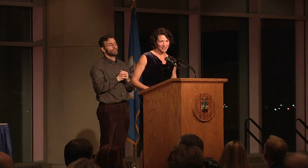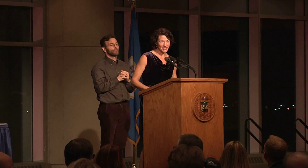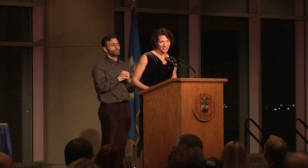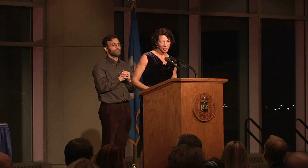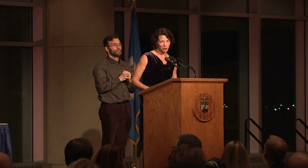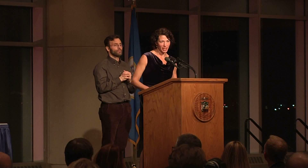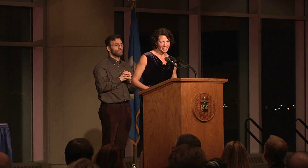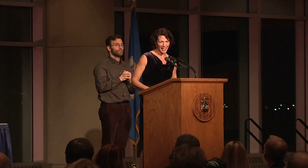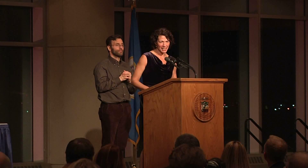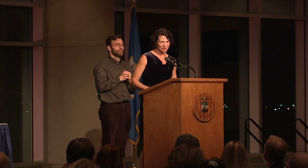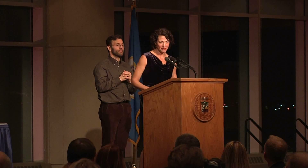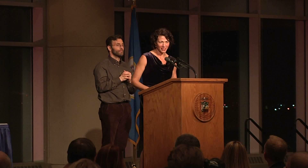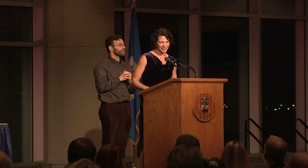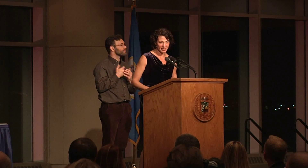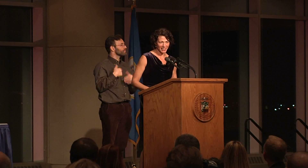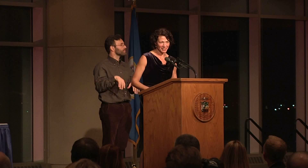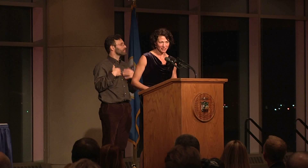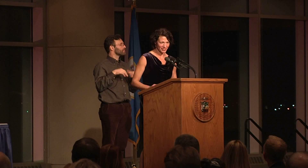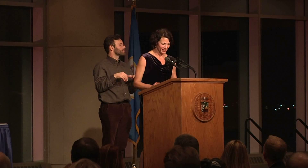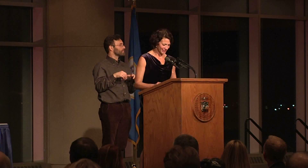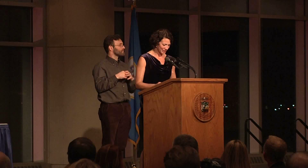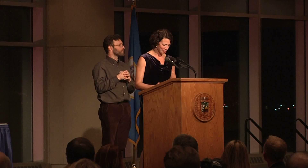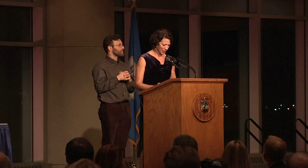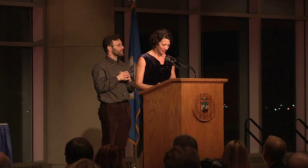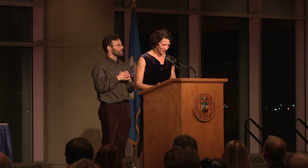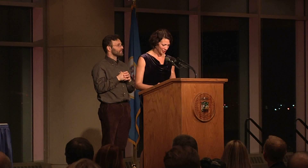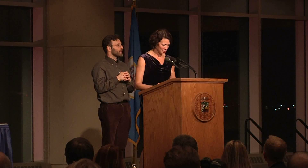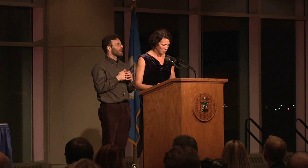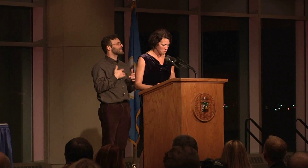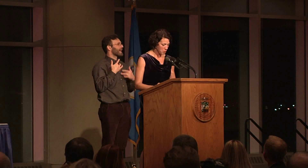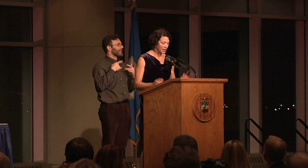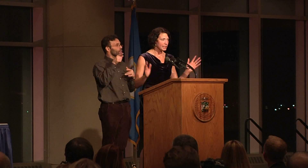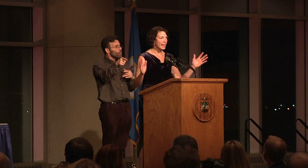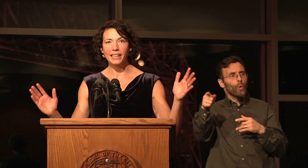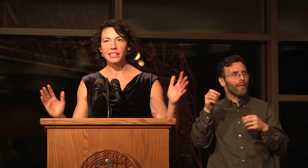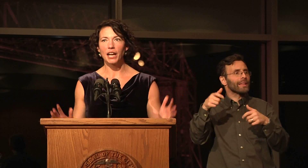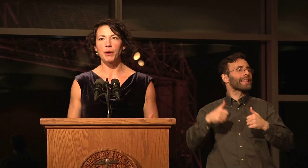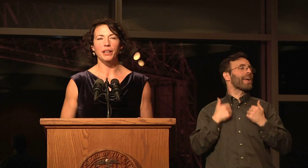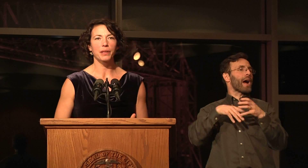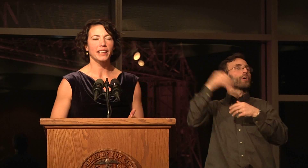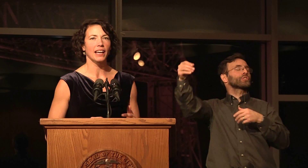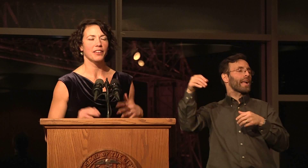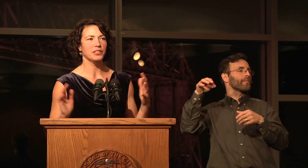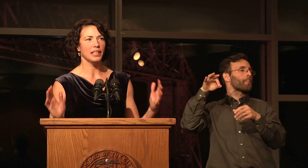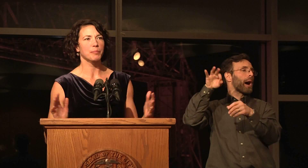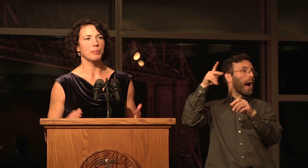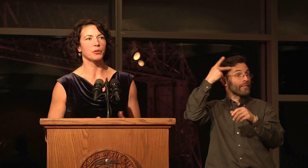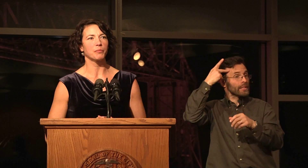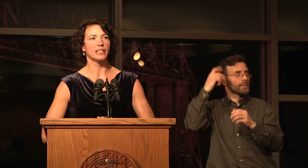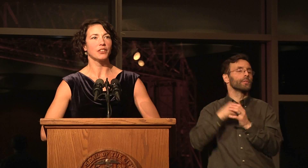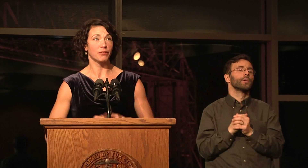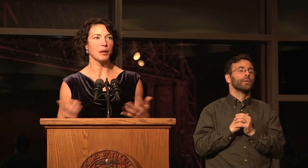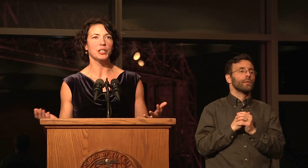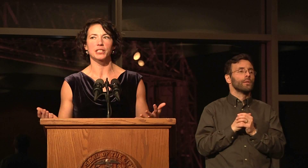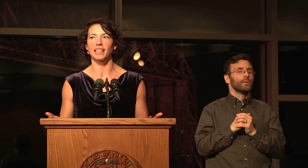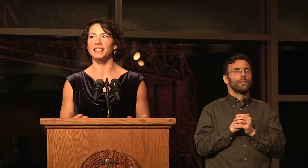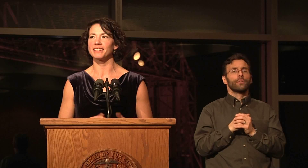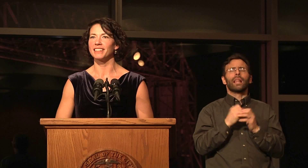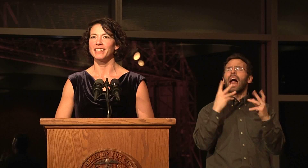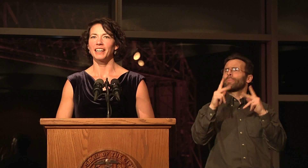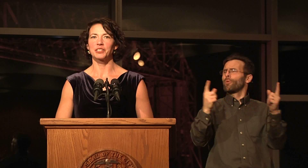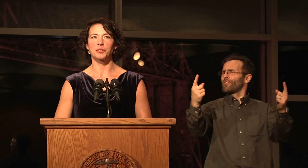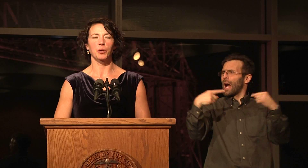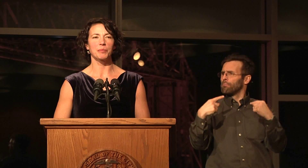You're going to have such a great life outside of elected politics. Lastly, I want to thank, there's a lot of people who've come here